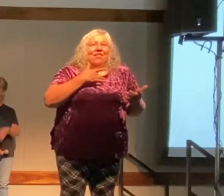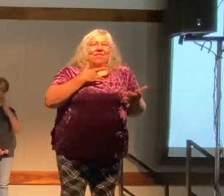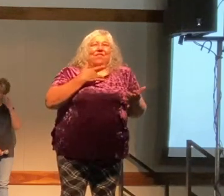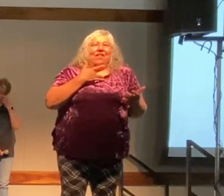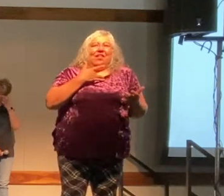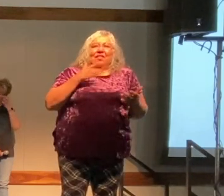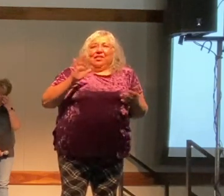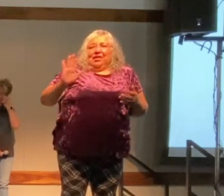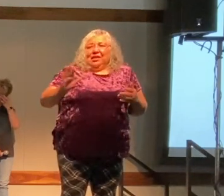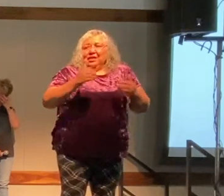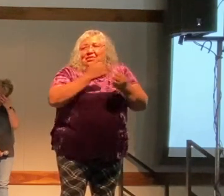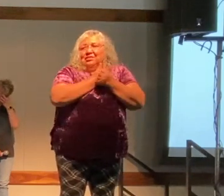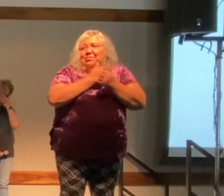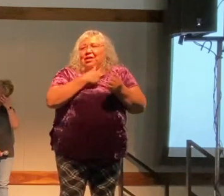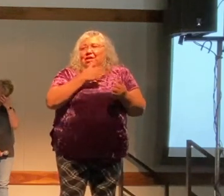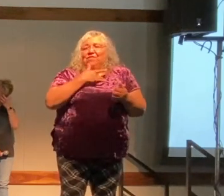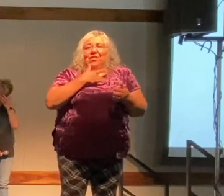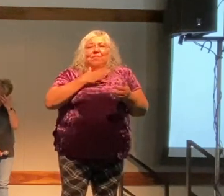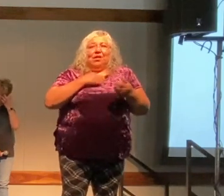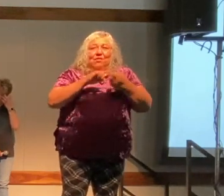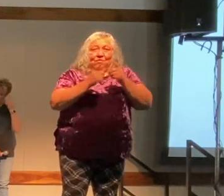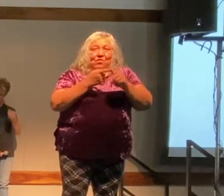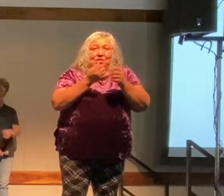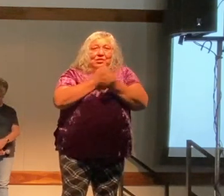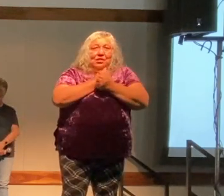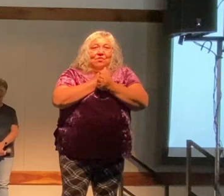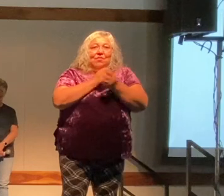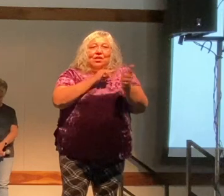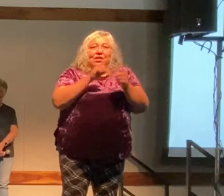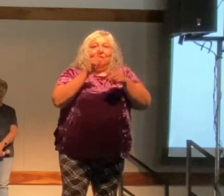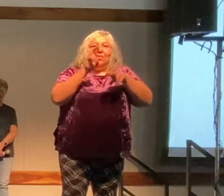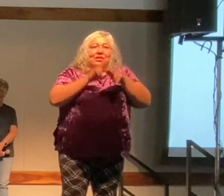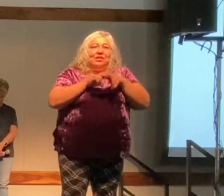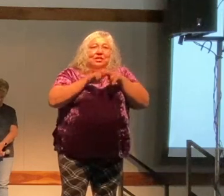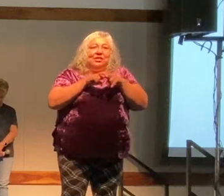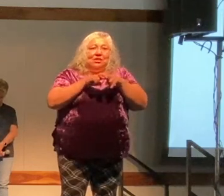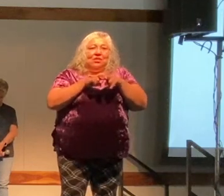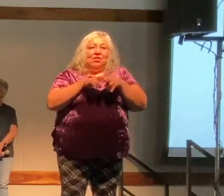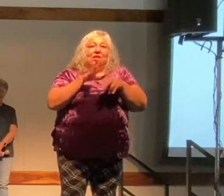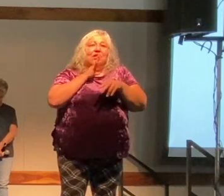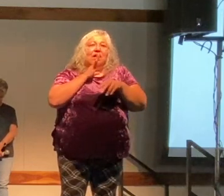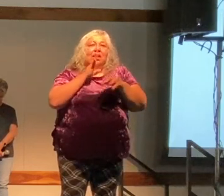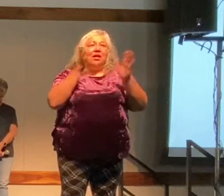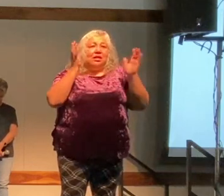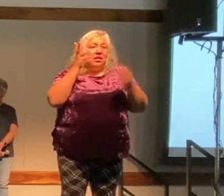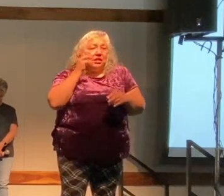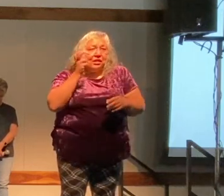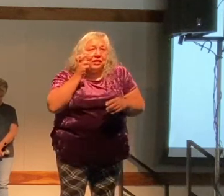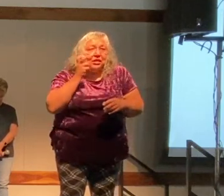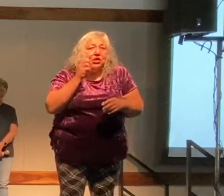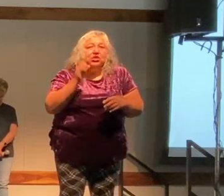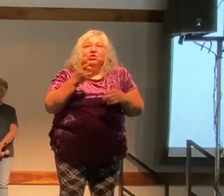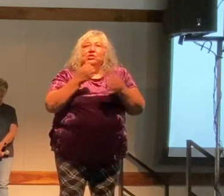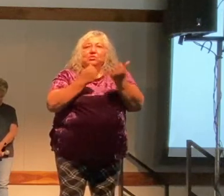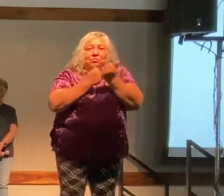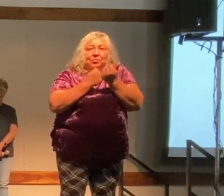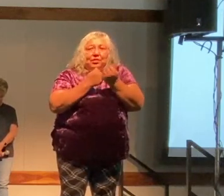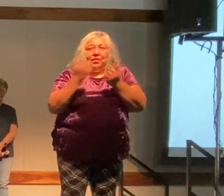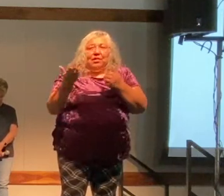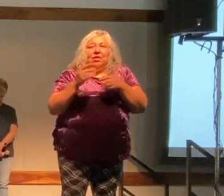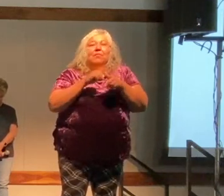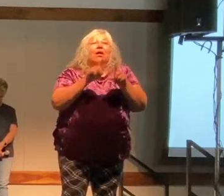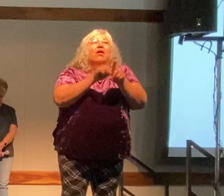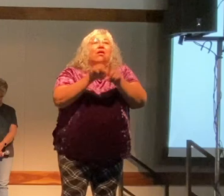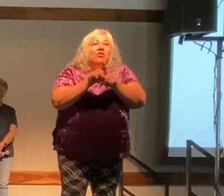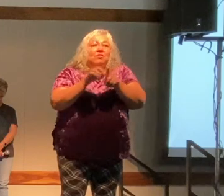love, right? I felt my friend's love as he was sitting there talking to me and listening to me and just being there for me. But I